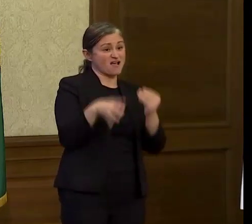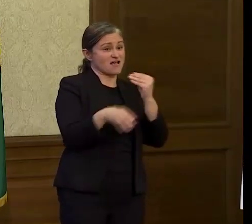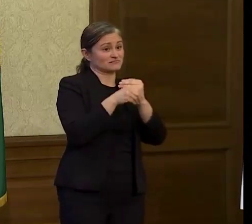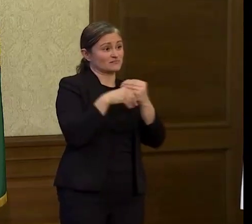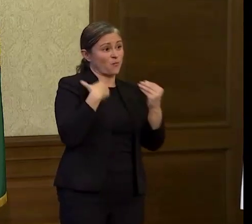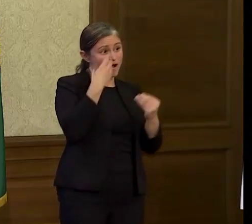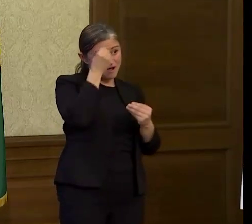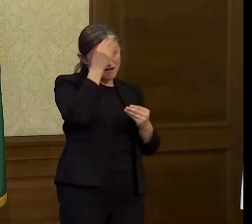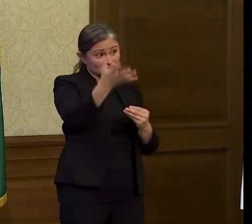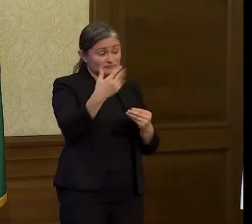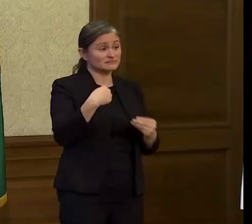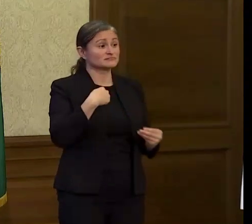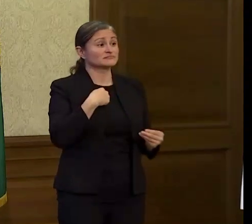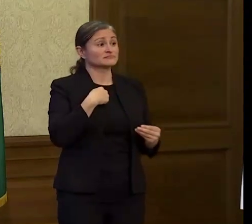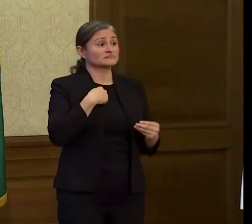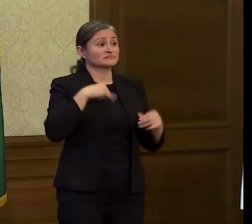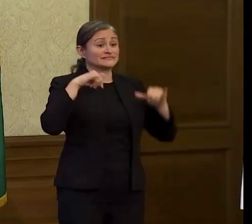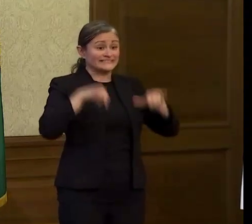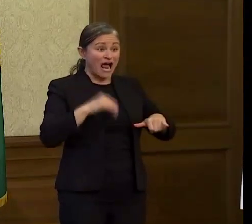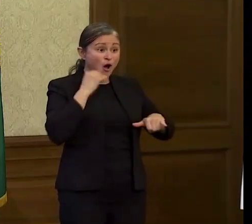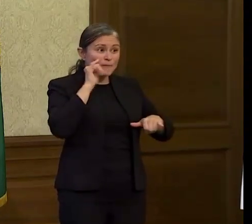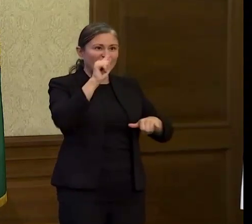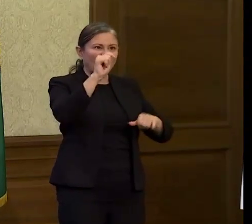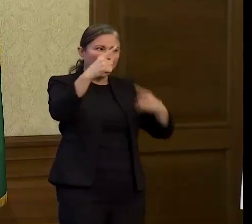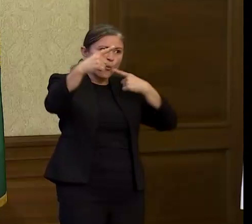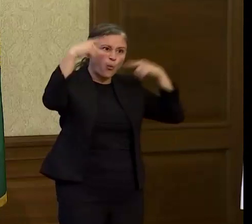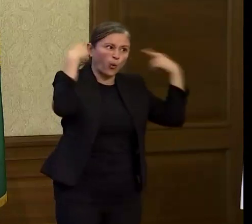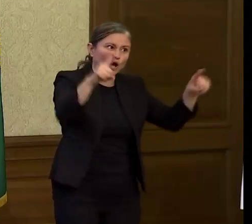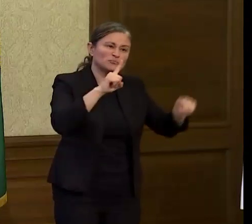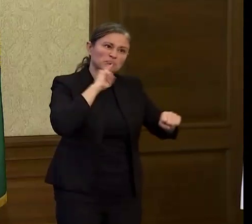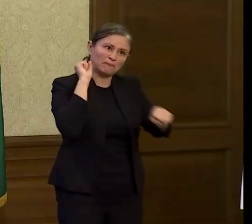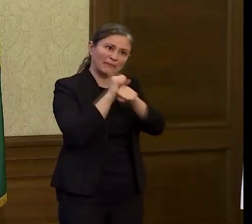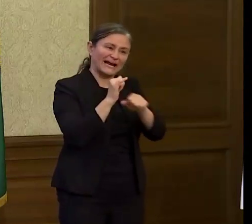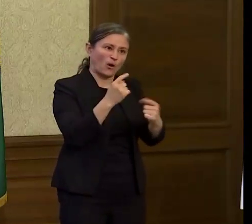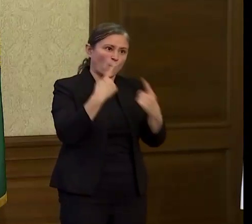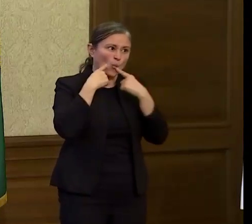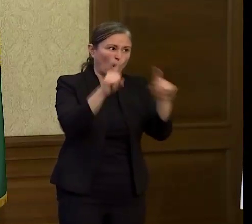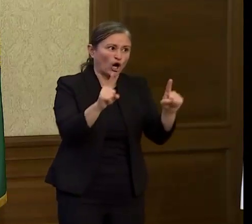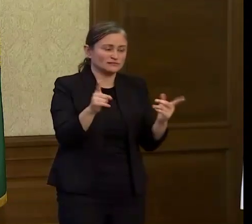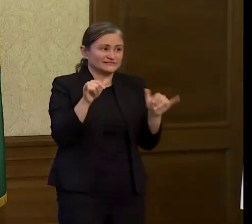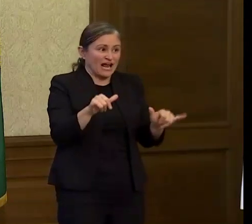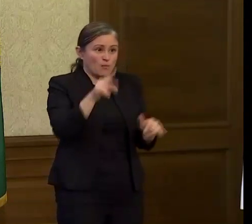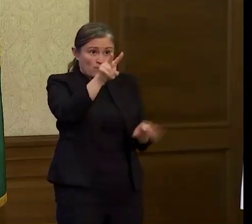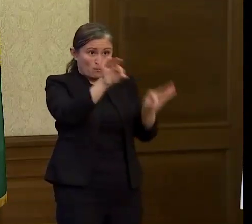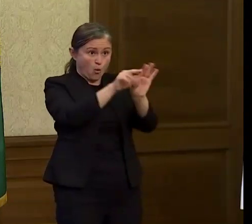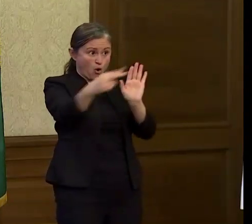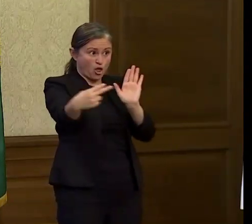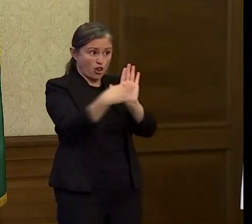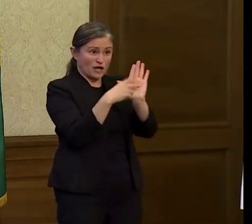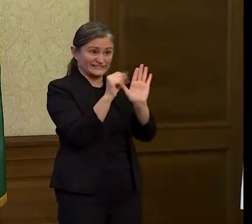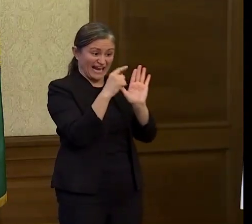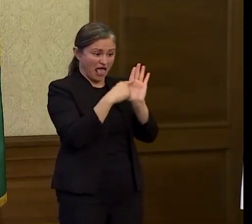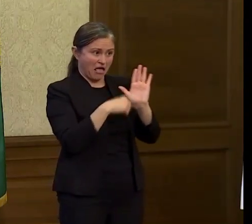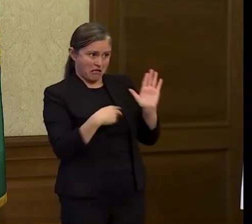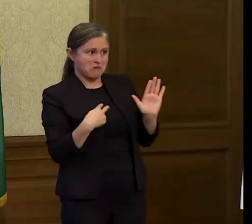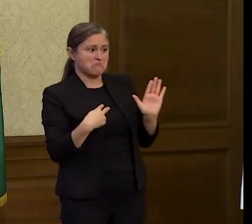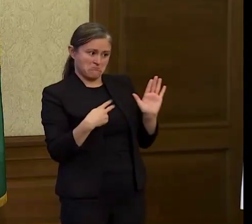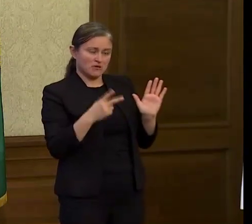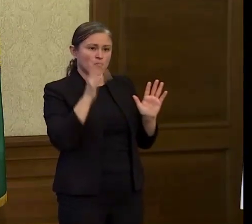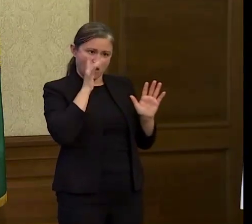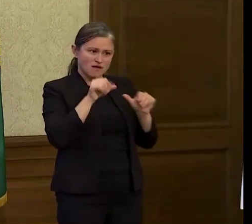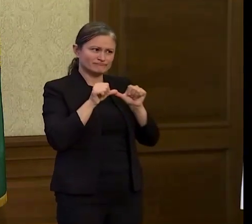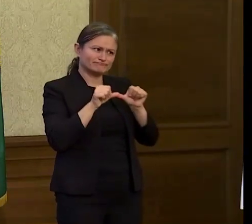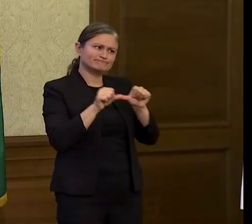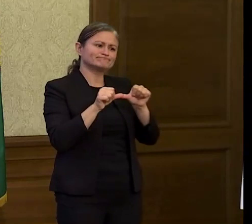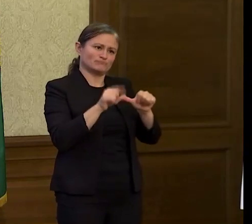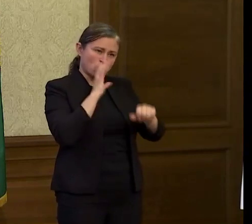things we're doing are showing success. And that's what ought to give us confidence that we should continue on this road of not